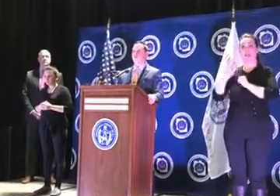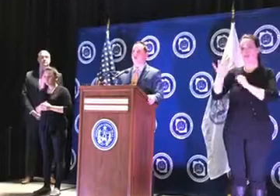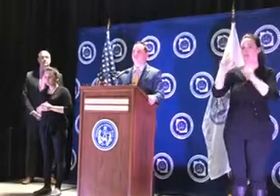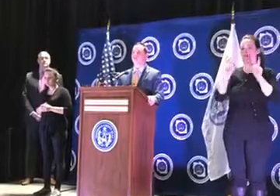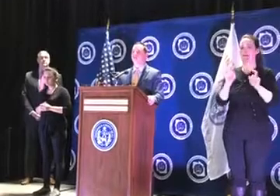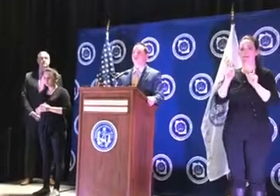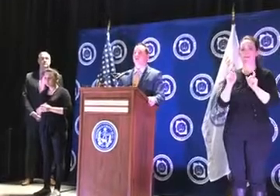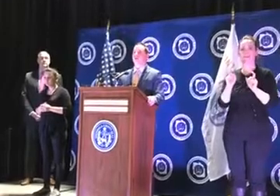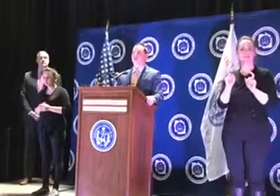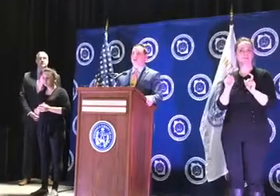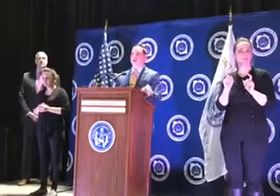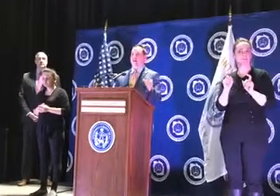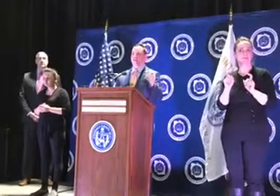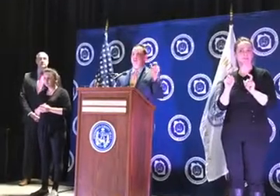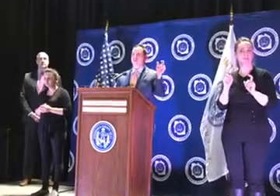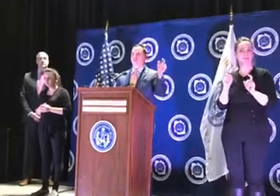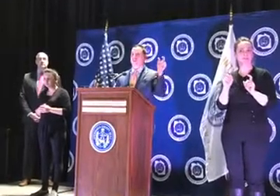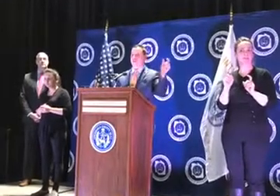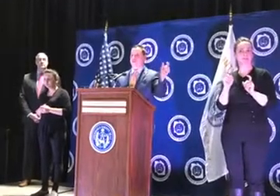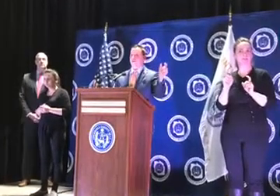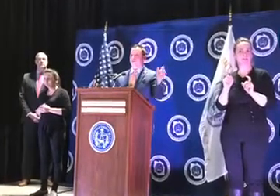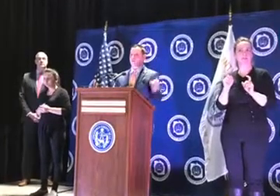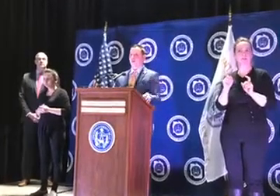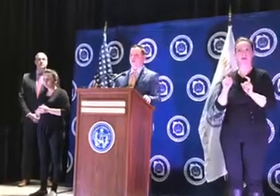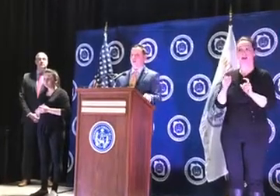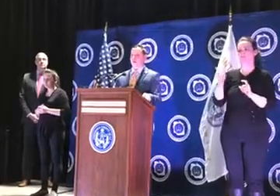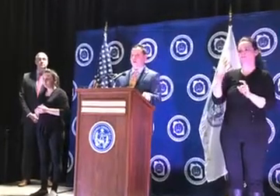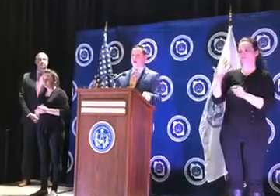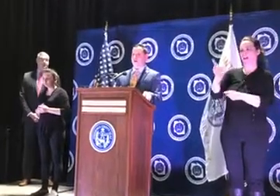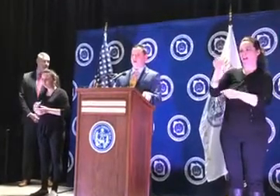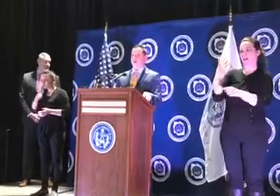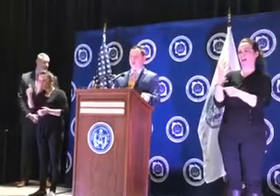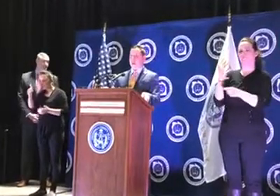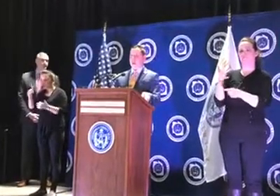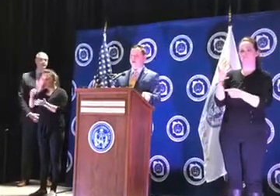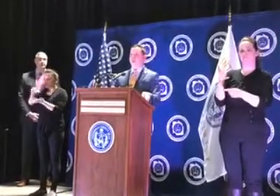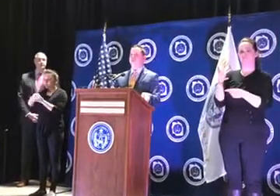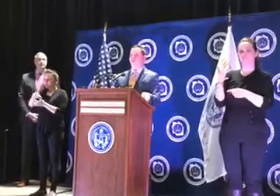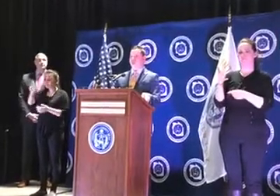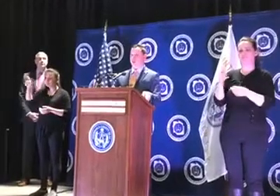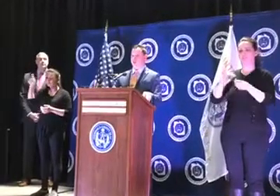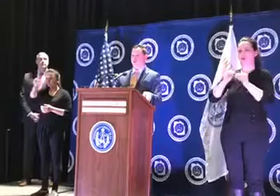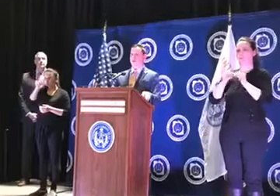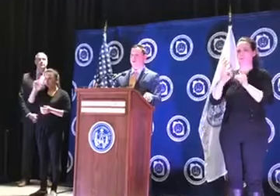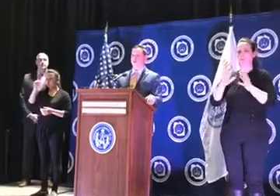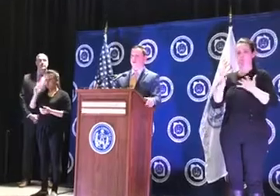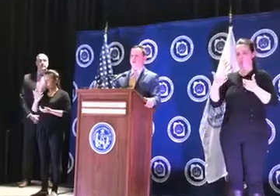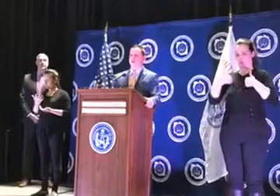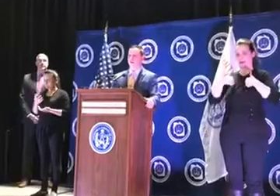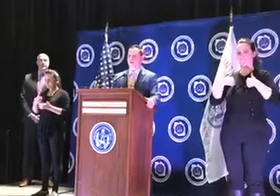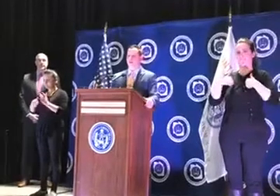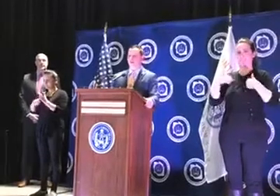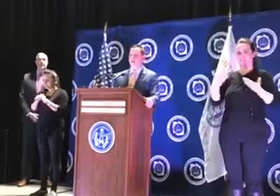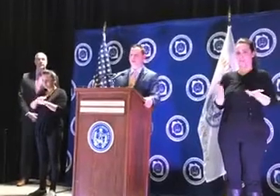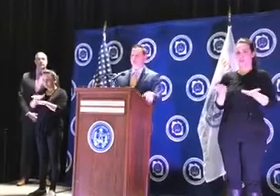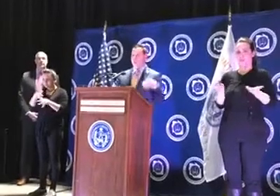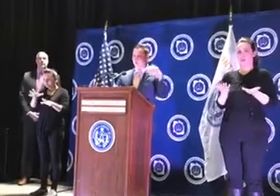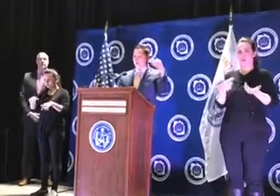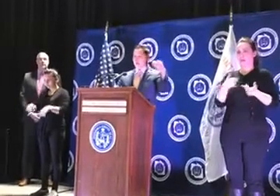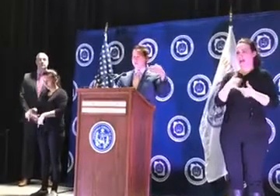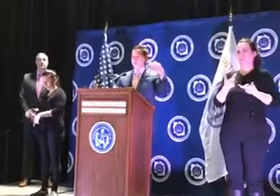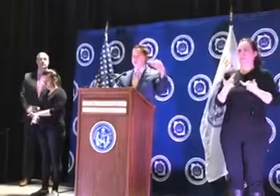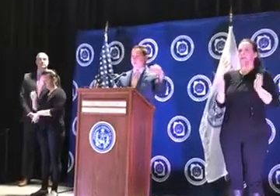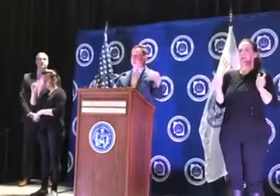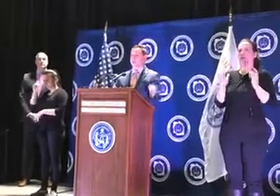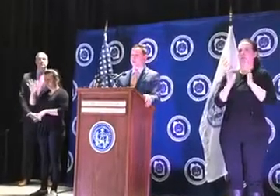than ours, right? So not every community in upstate New York had the infrastructure in place that we did, and so we're a little